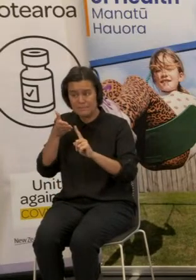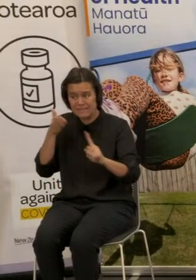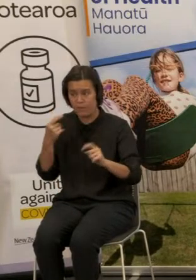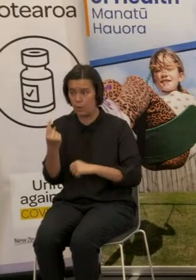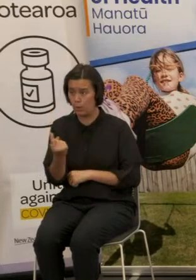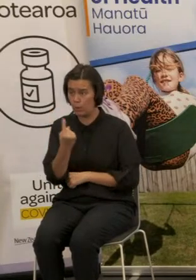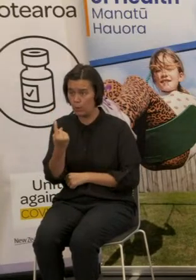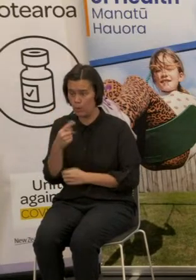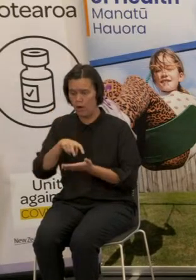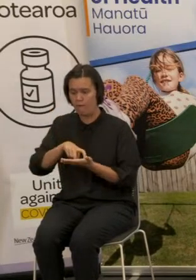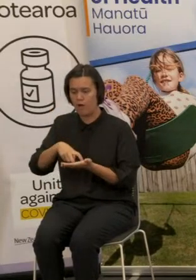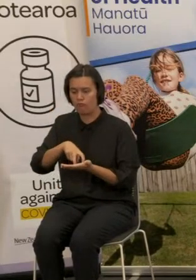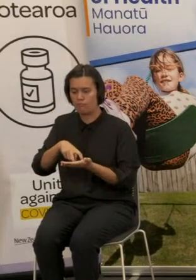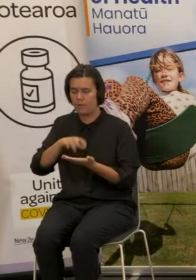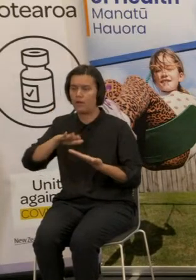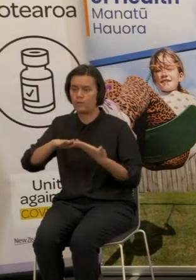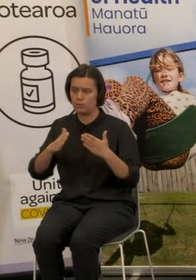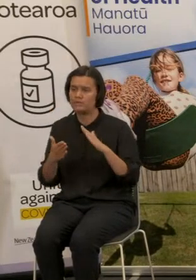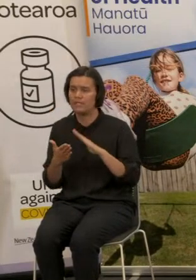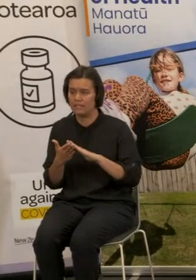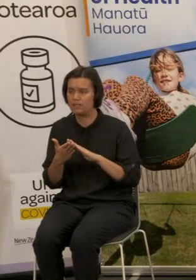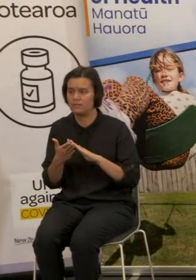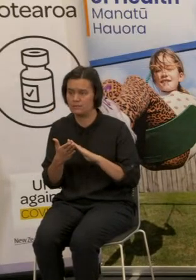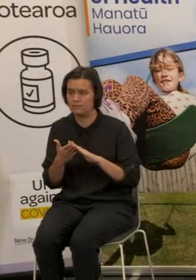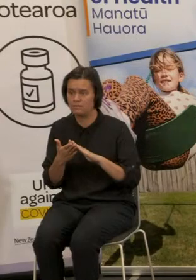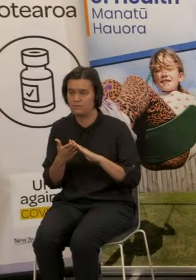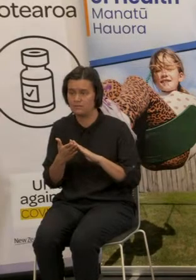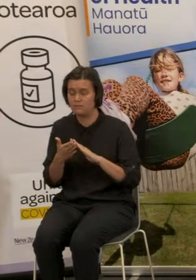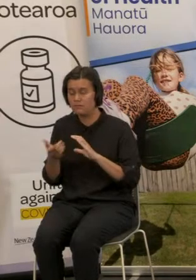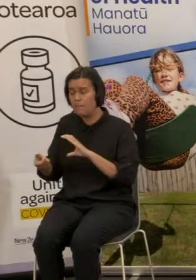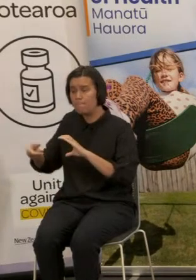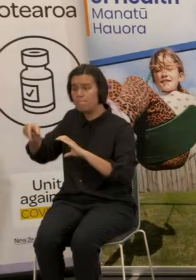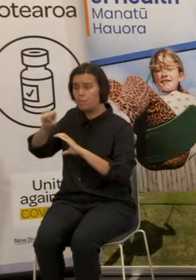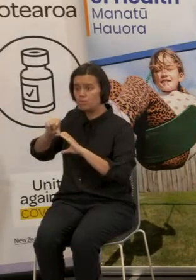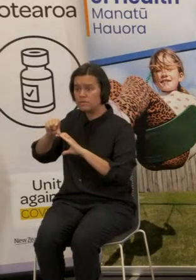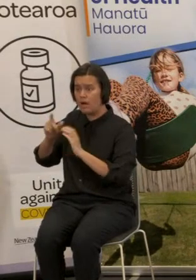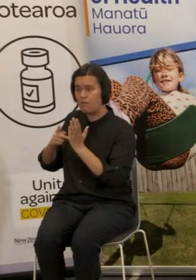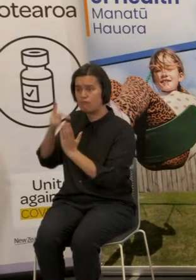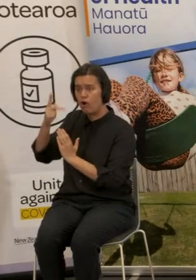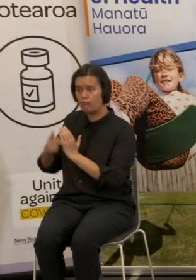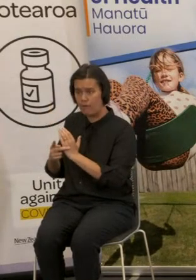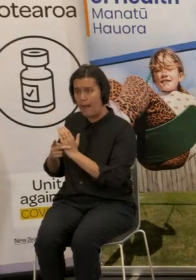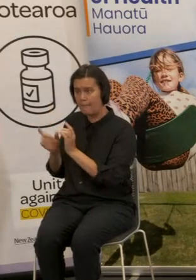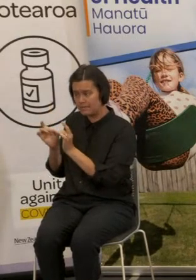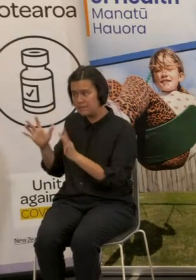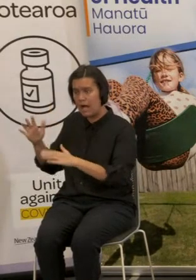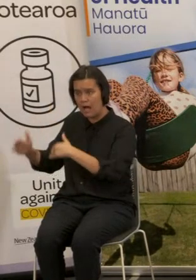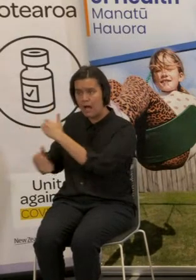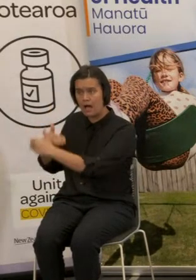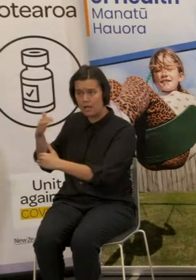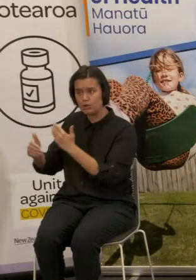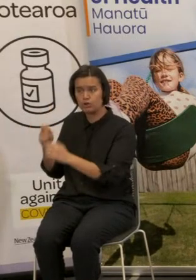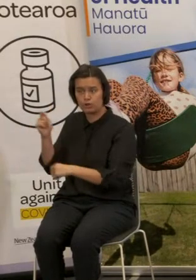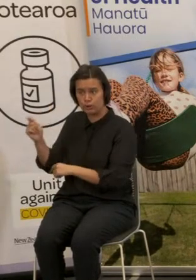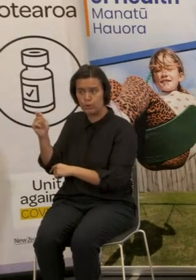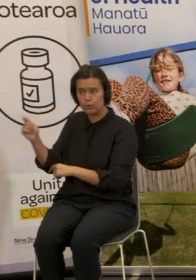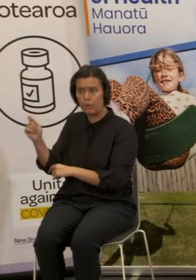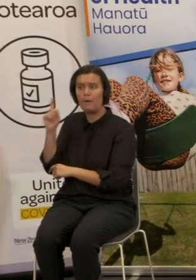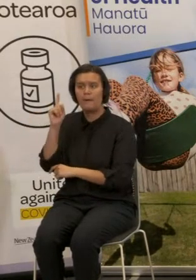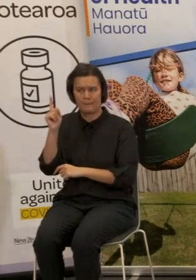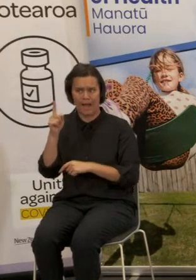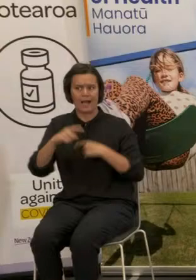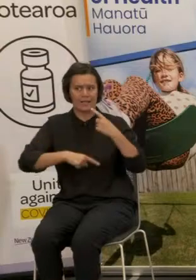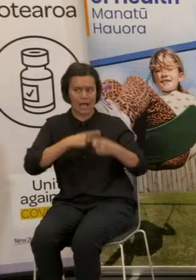doses, even as we start to roll out the booster program from the end of this month. And third, just a little bit of a conversation